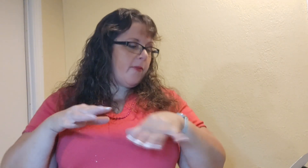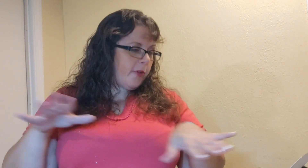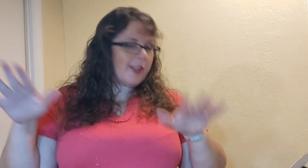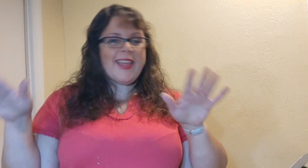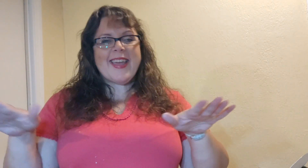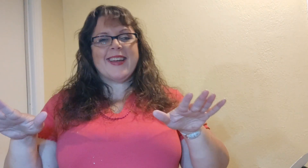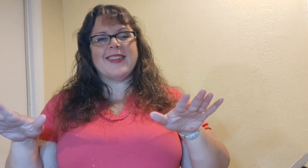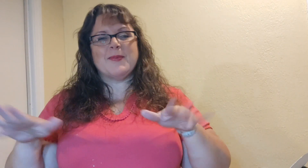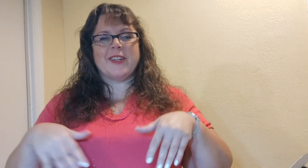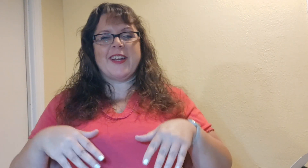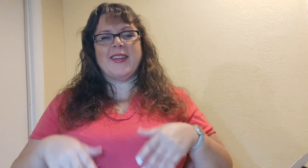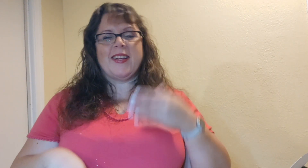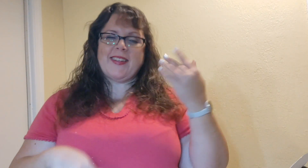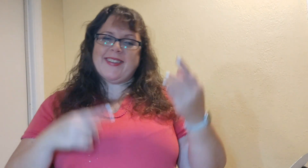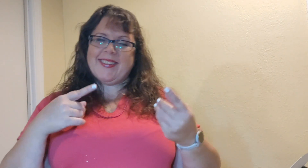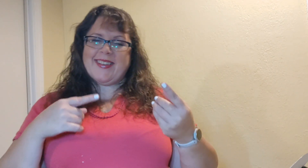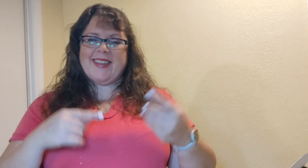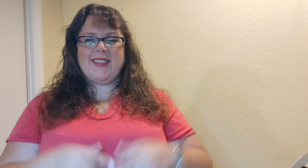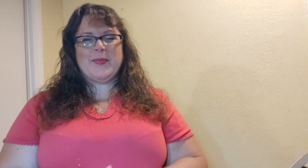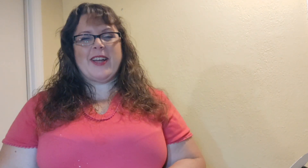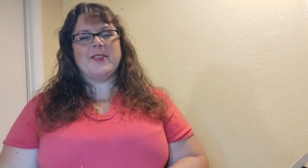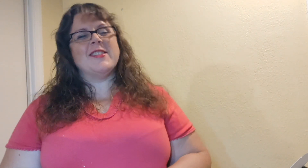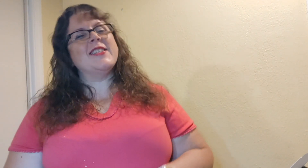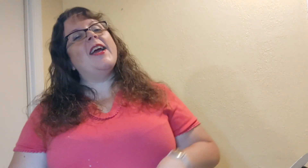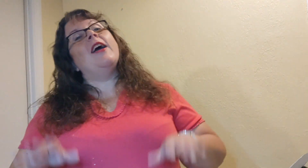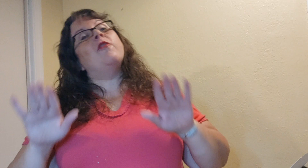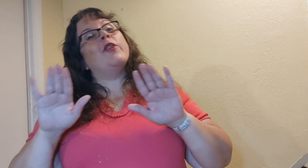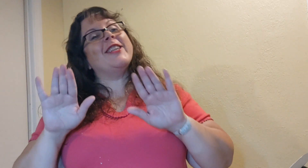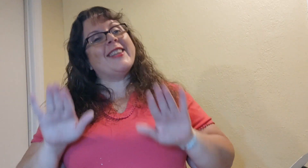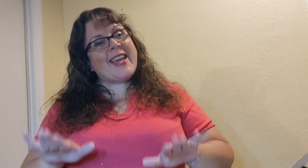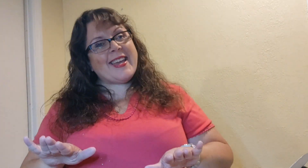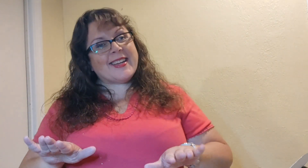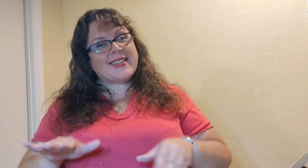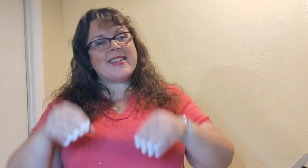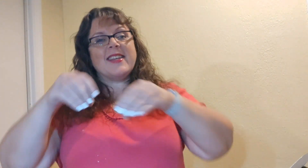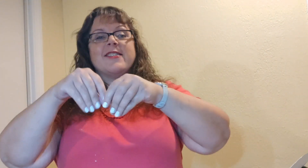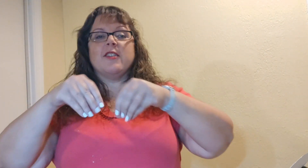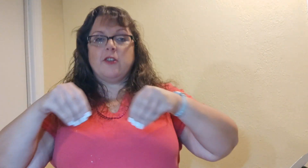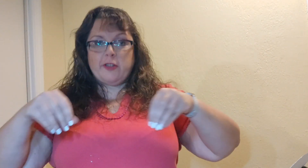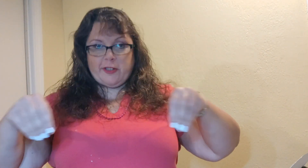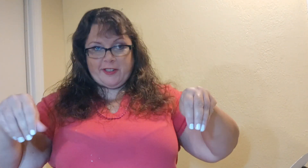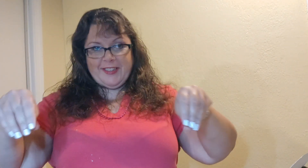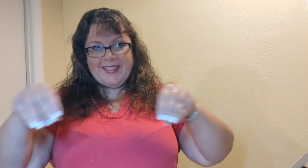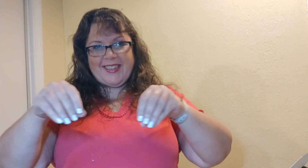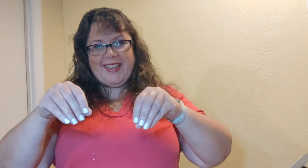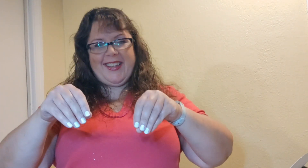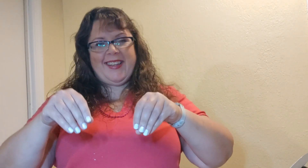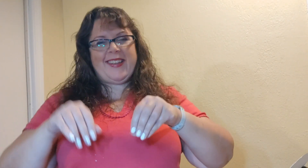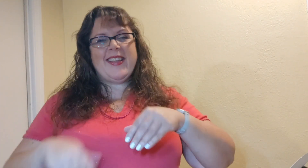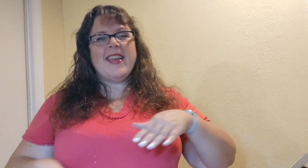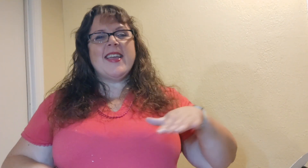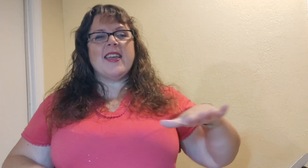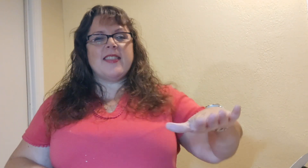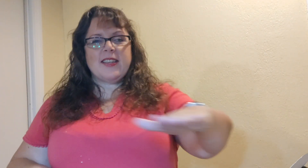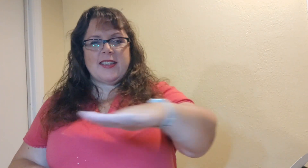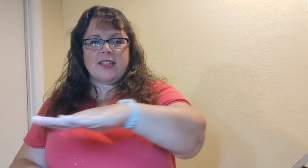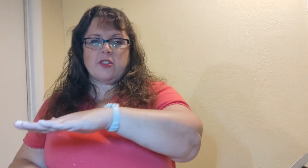for land, I'm sorry, getting them backwards. For land, it's dirt. And then